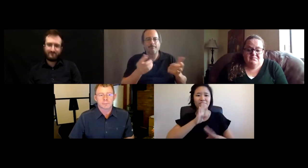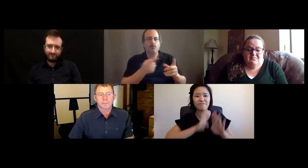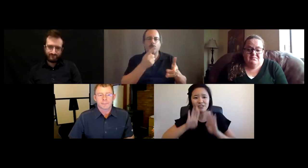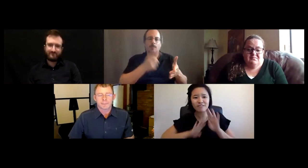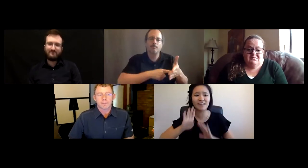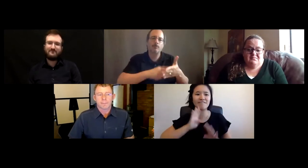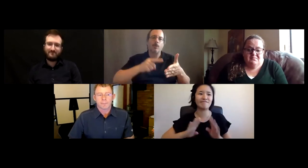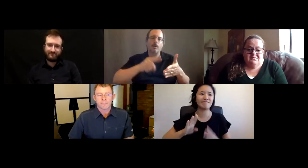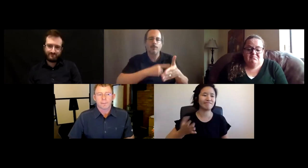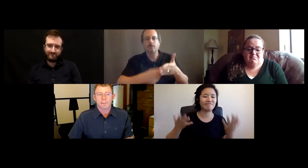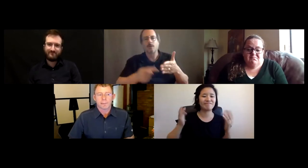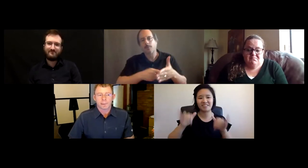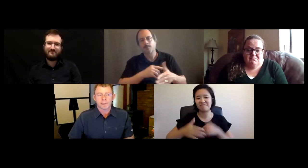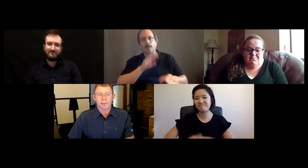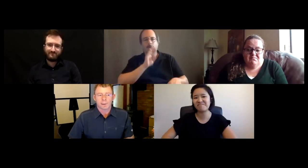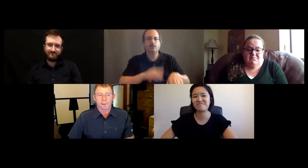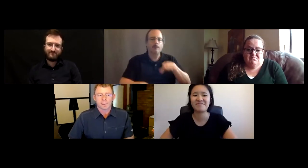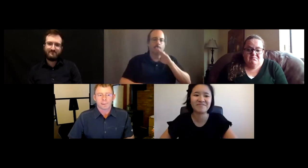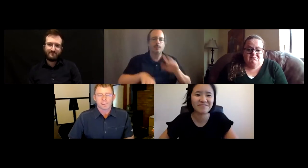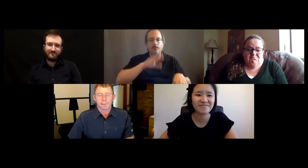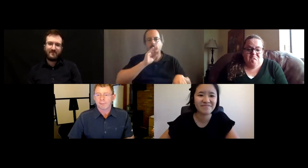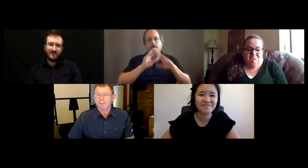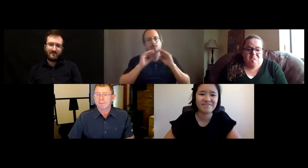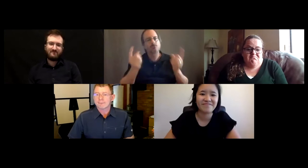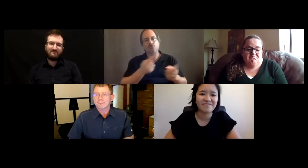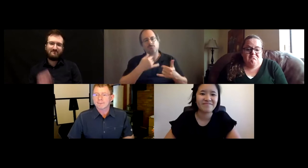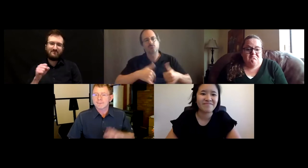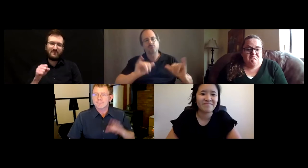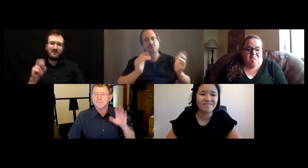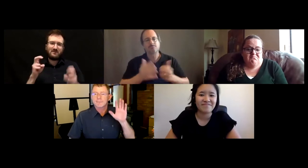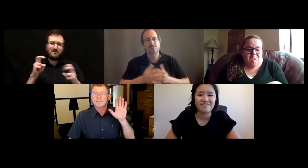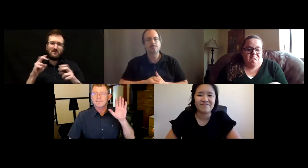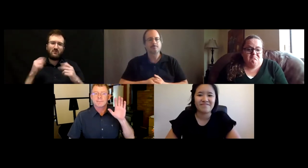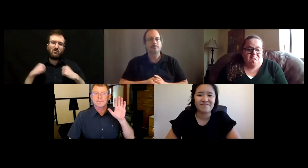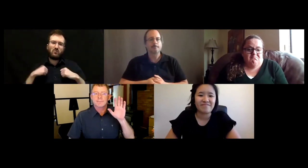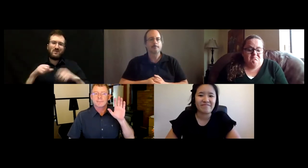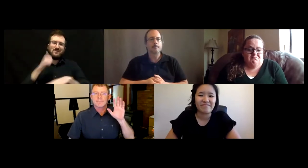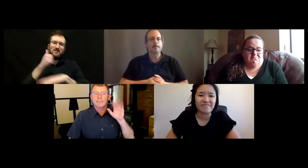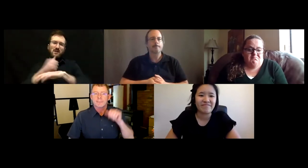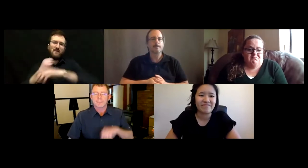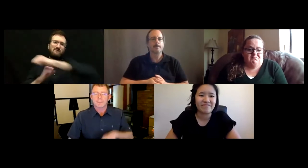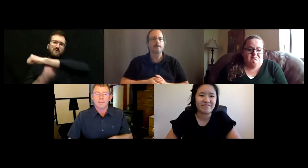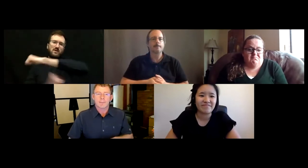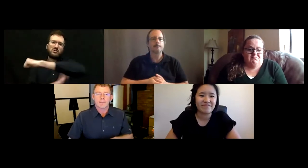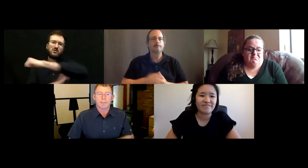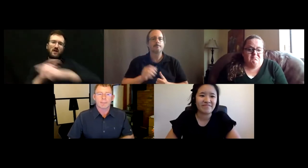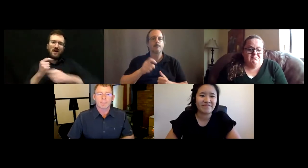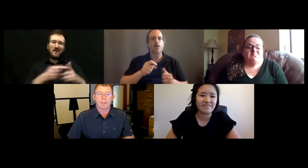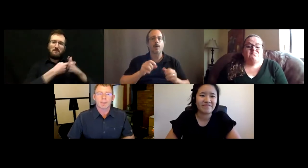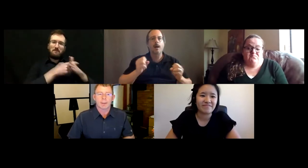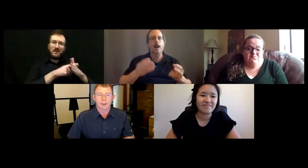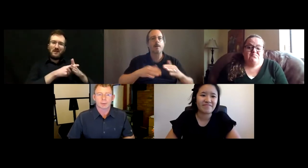no discrimination and autism and all of that that causes so much